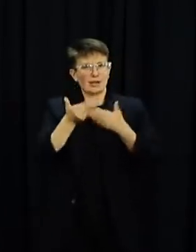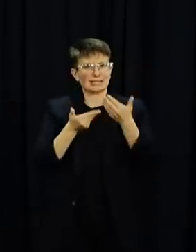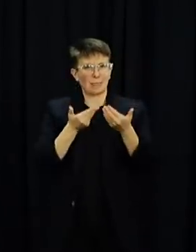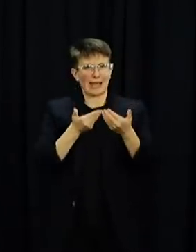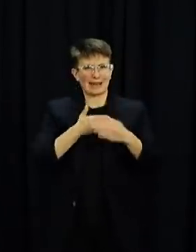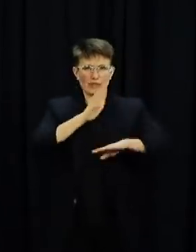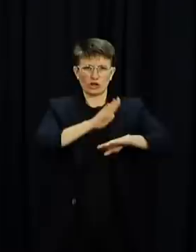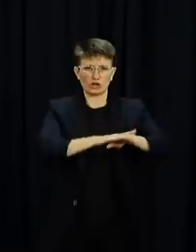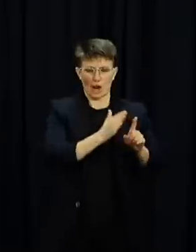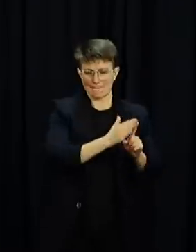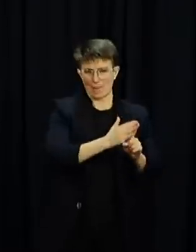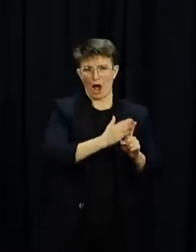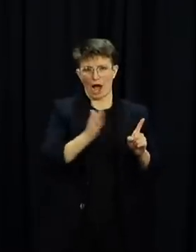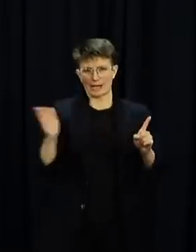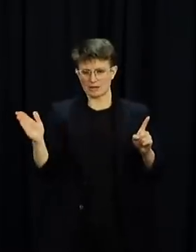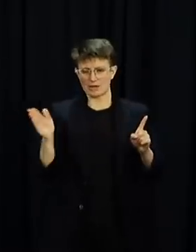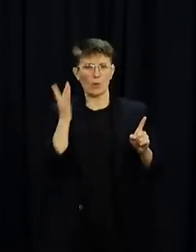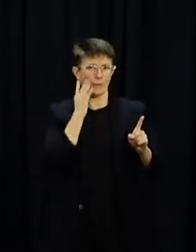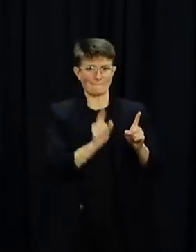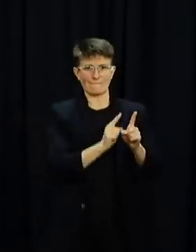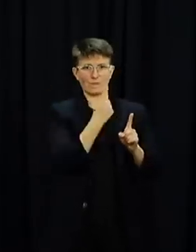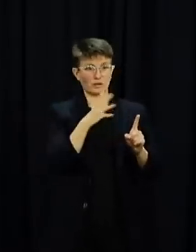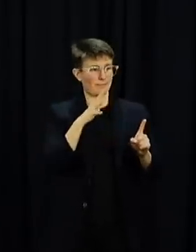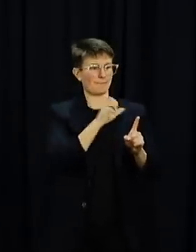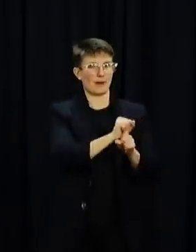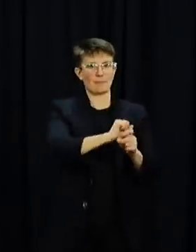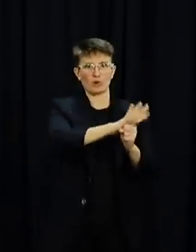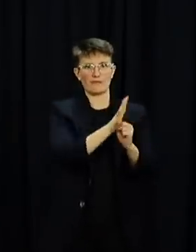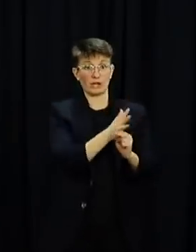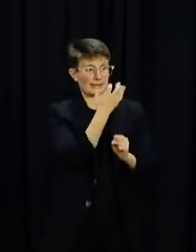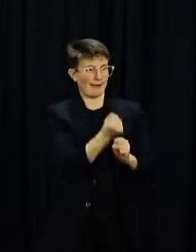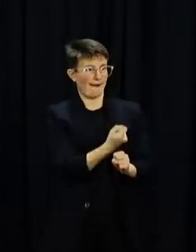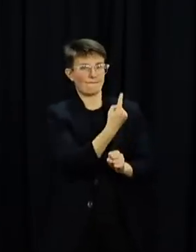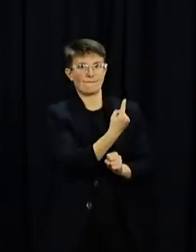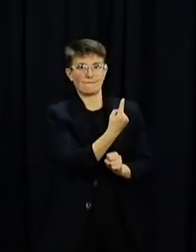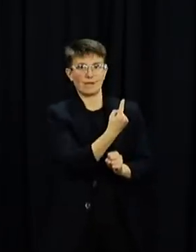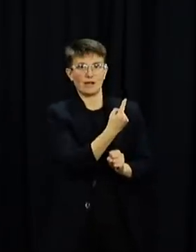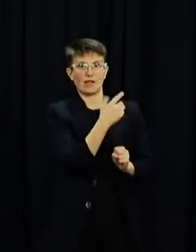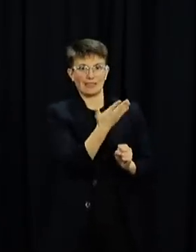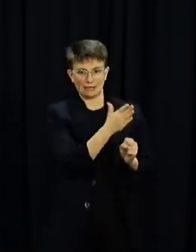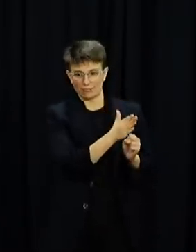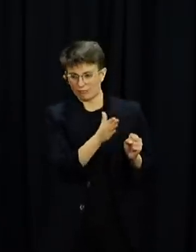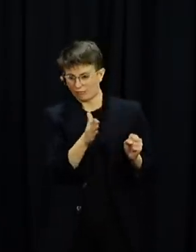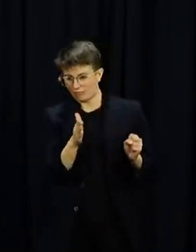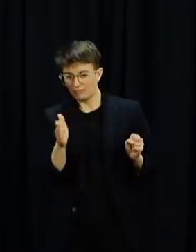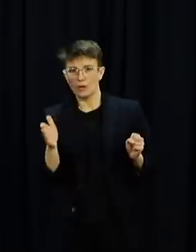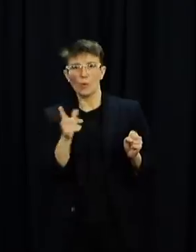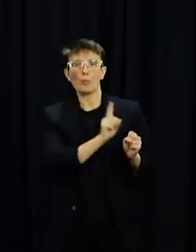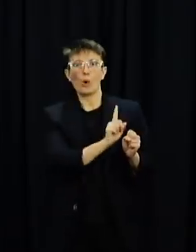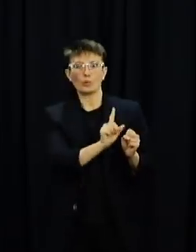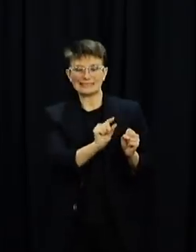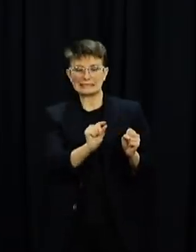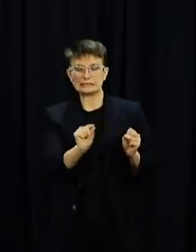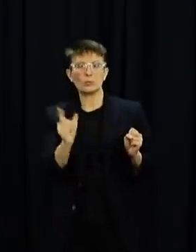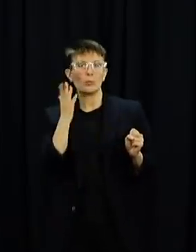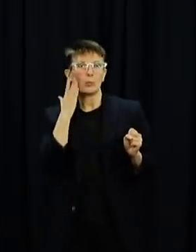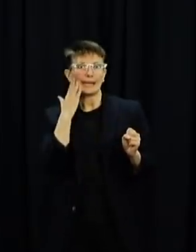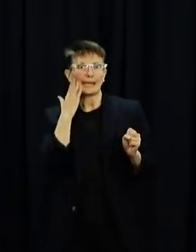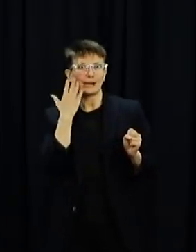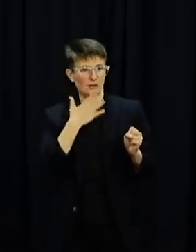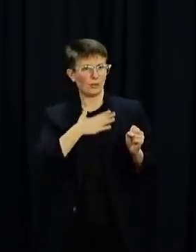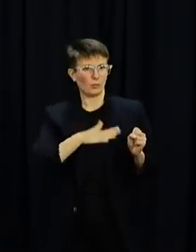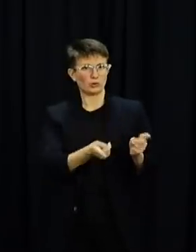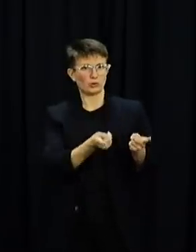positive test, when that trip to Rotorua took place, and can you give us an assurance that between finding out about that first positive test there was